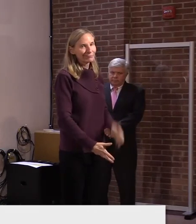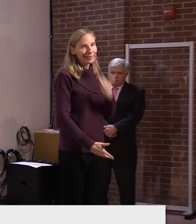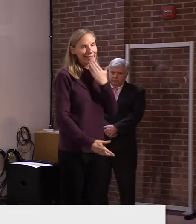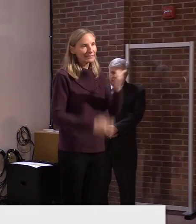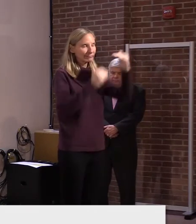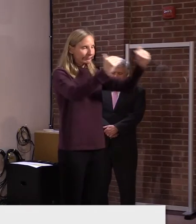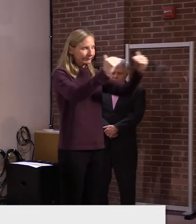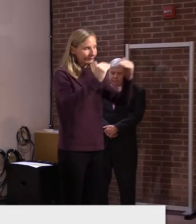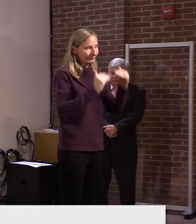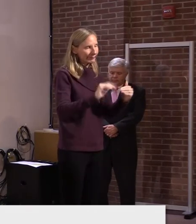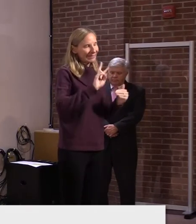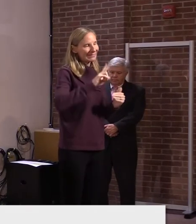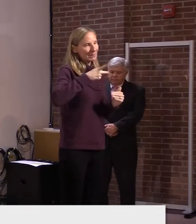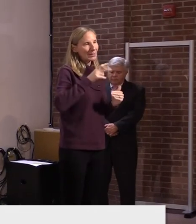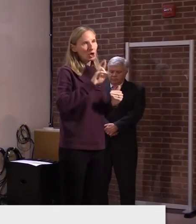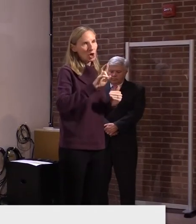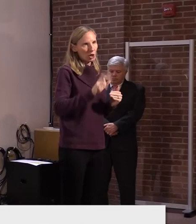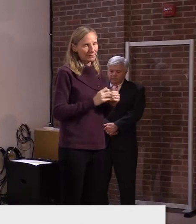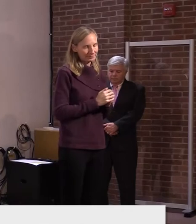Pete Hirschfeld, VPR.